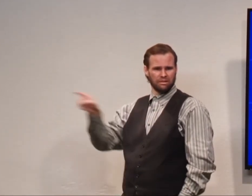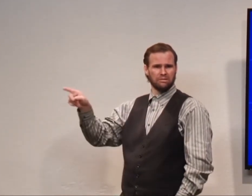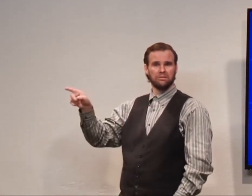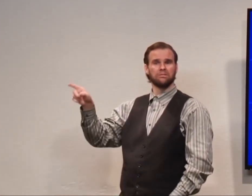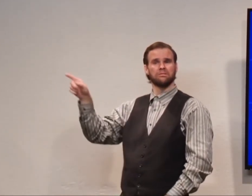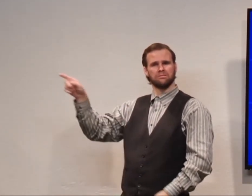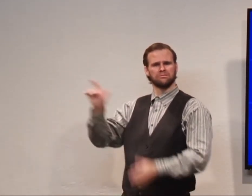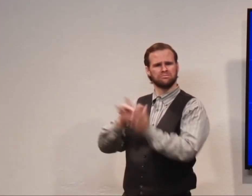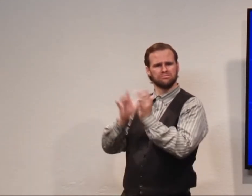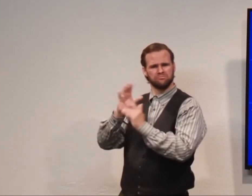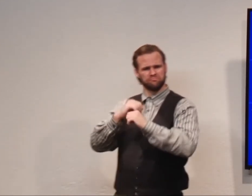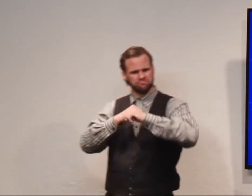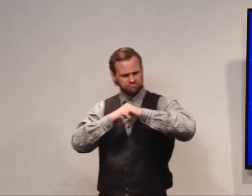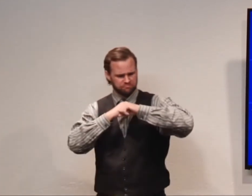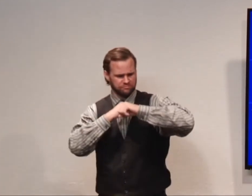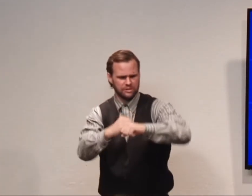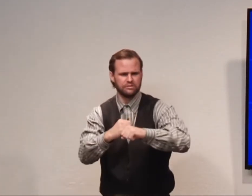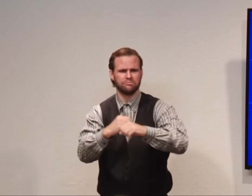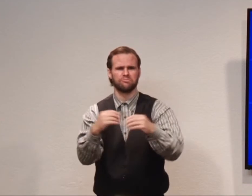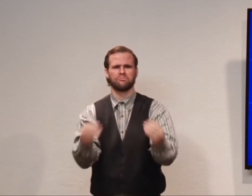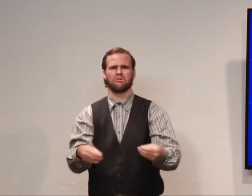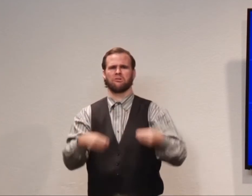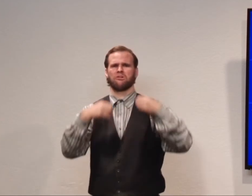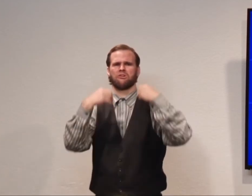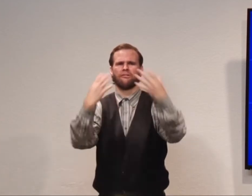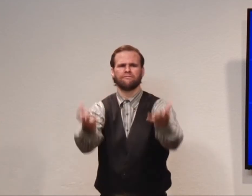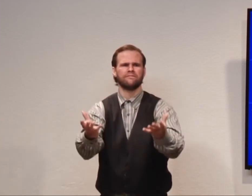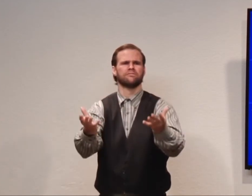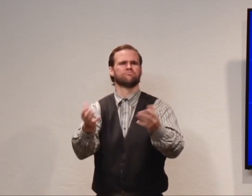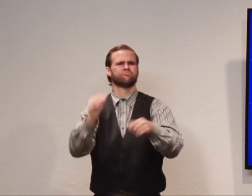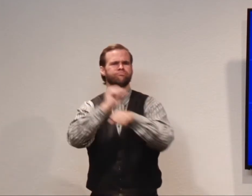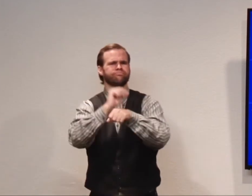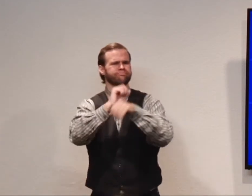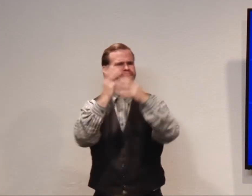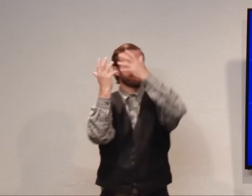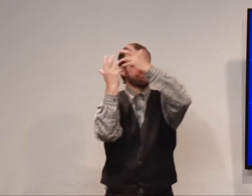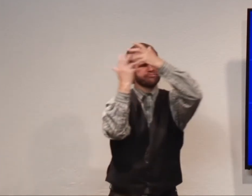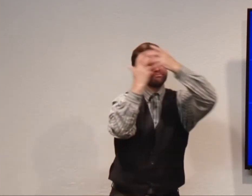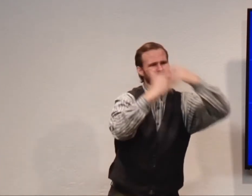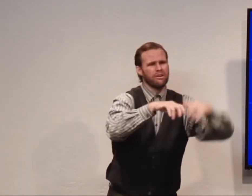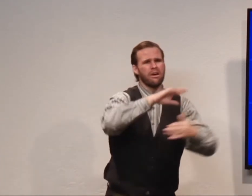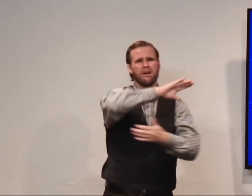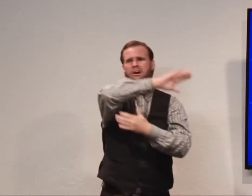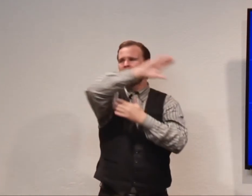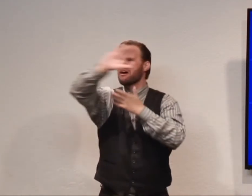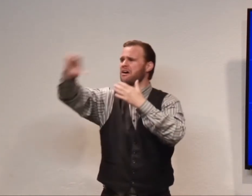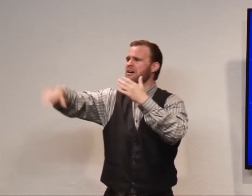good to those who love and follow him.